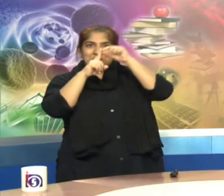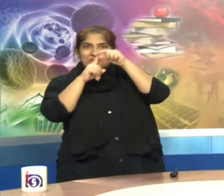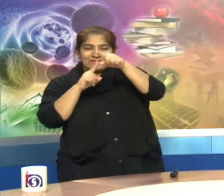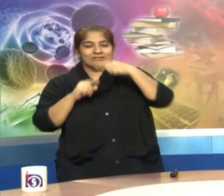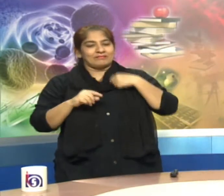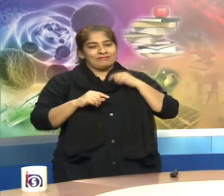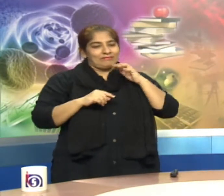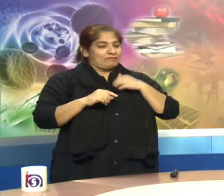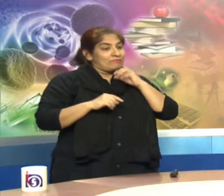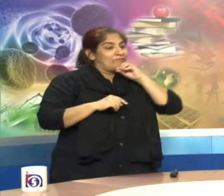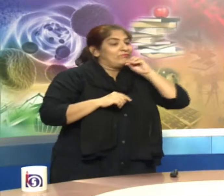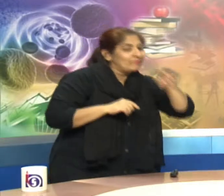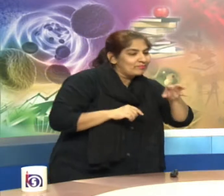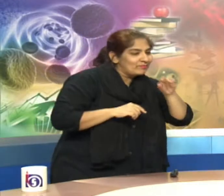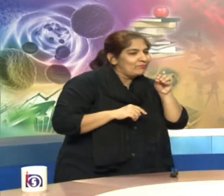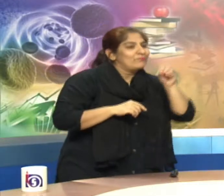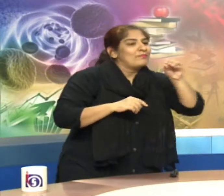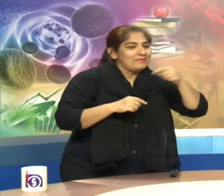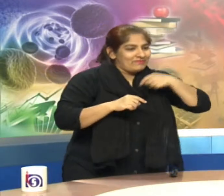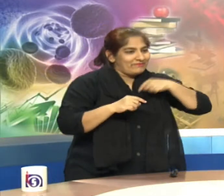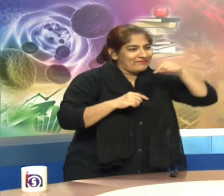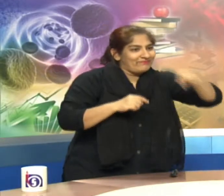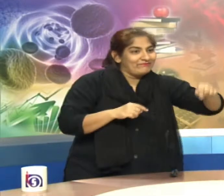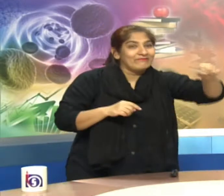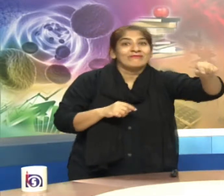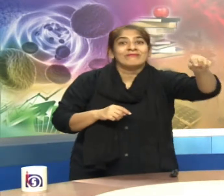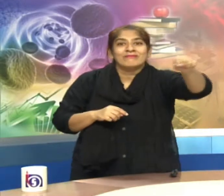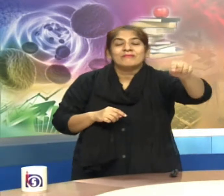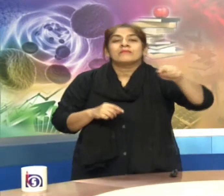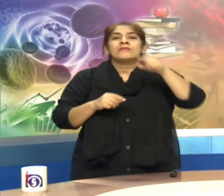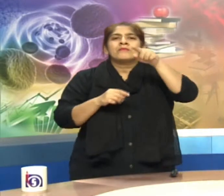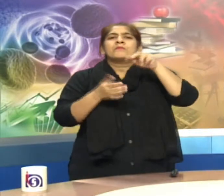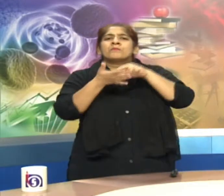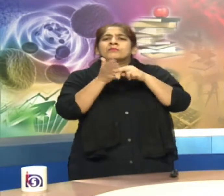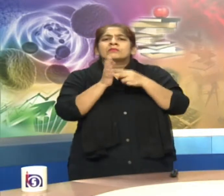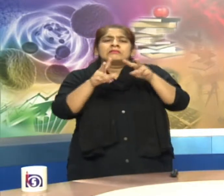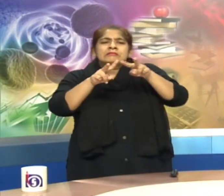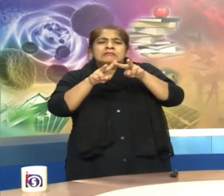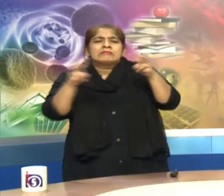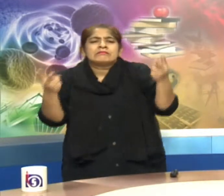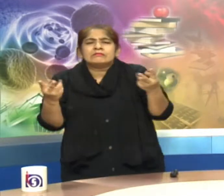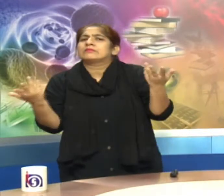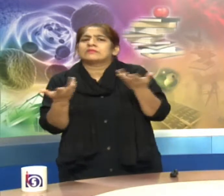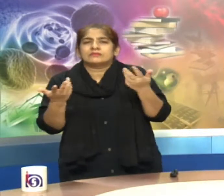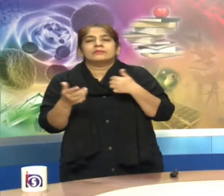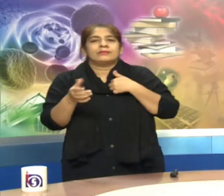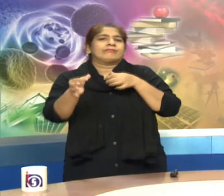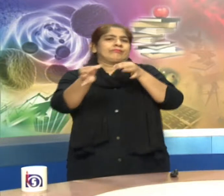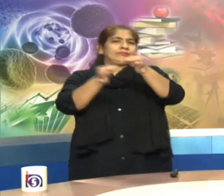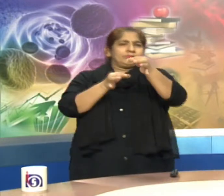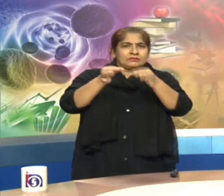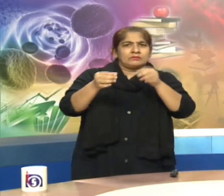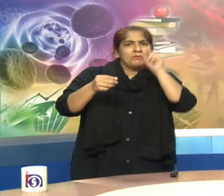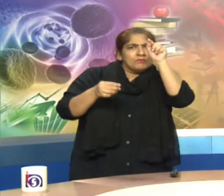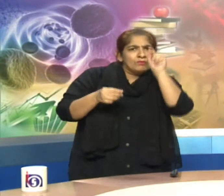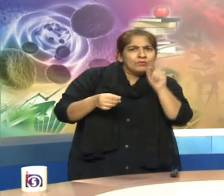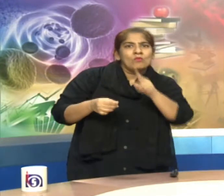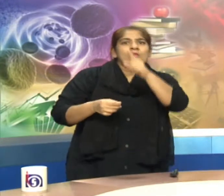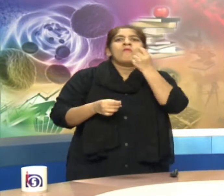Now let us understand the difference between advertising and publicity. Both are